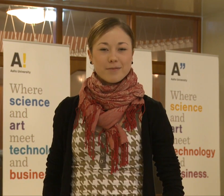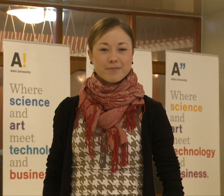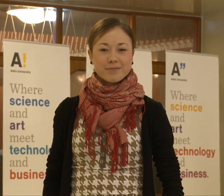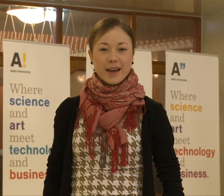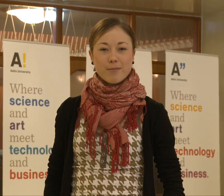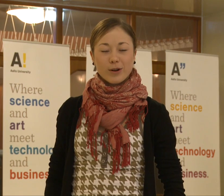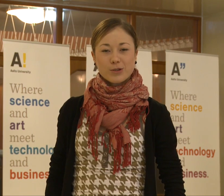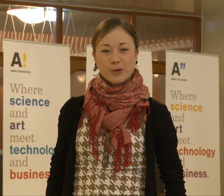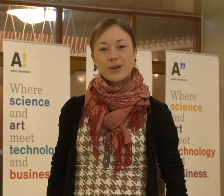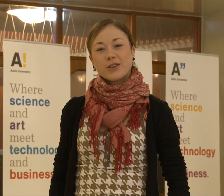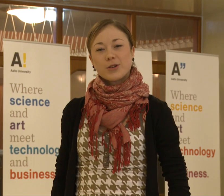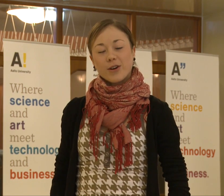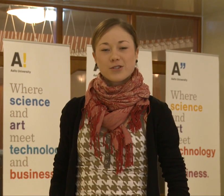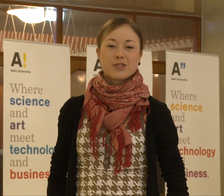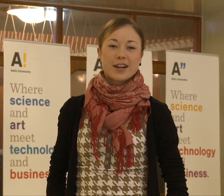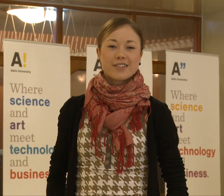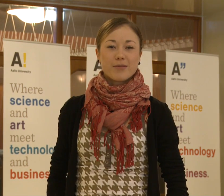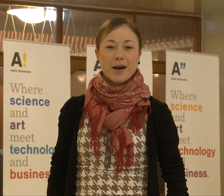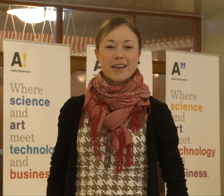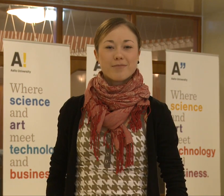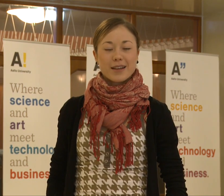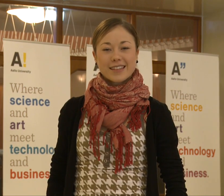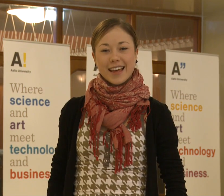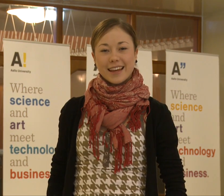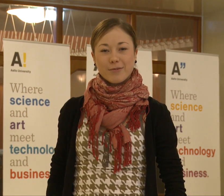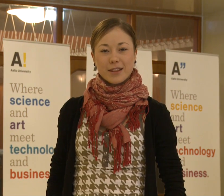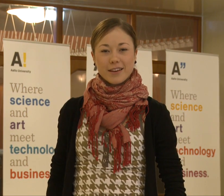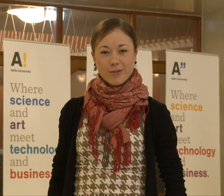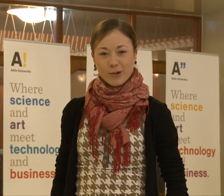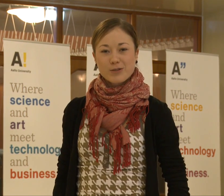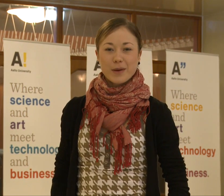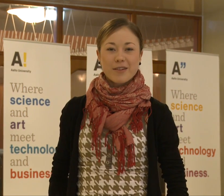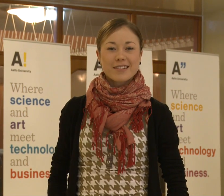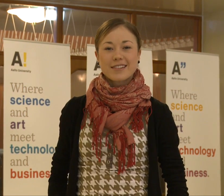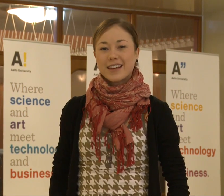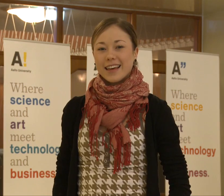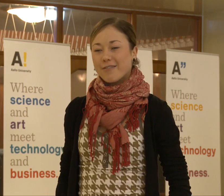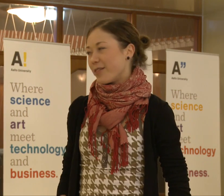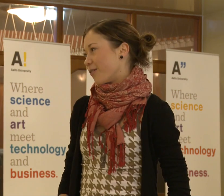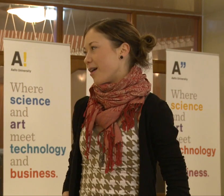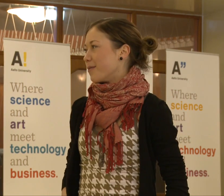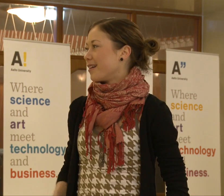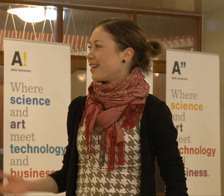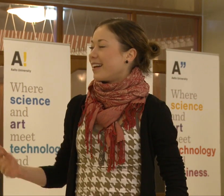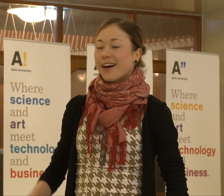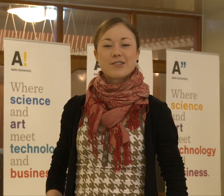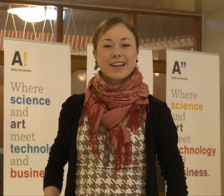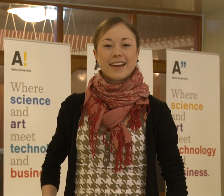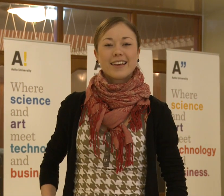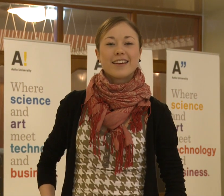able to concentrate on my skating with full spirit Even though I'm now studying here